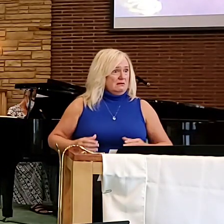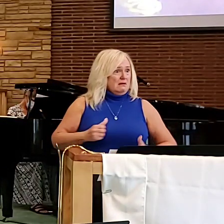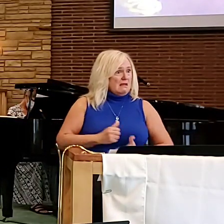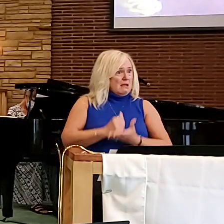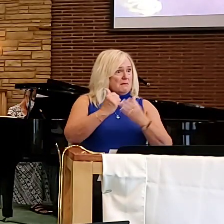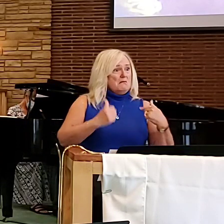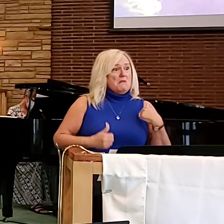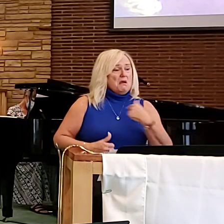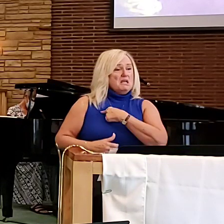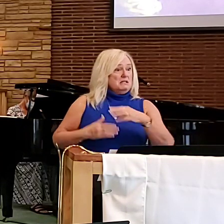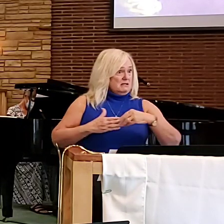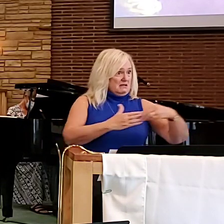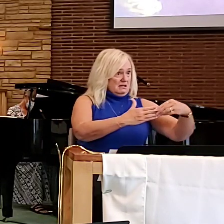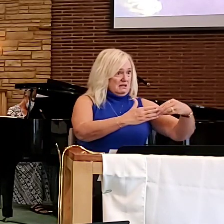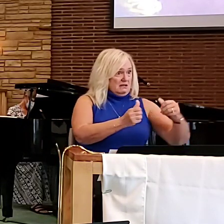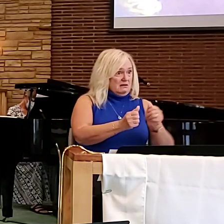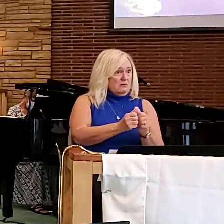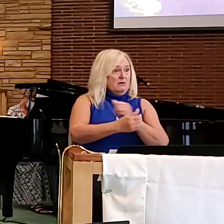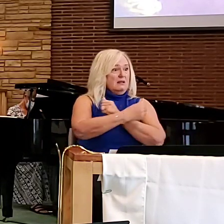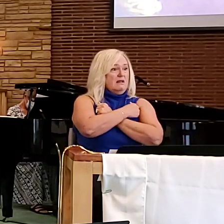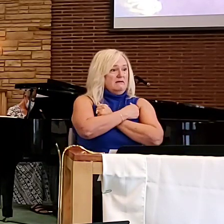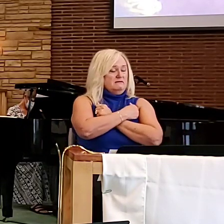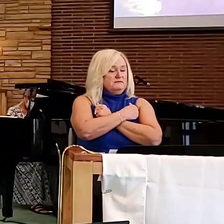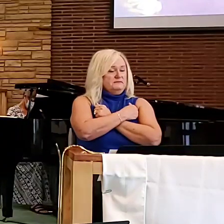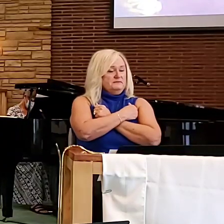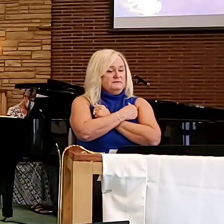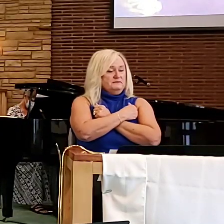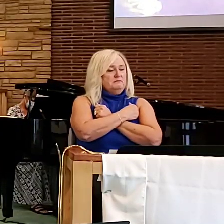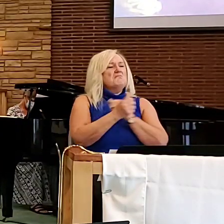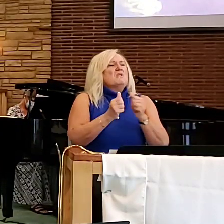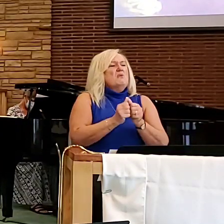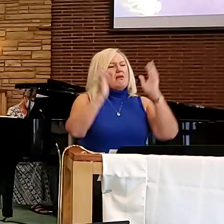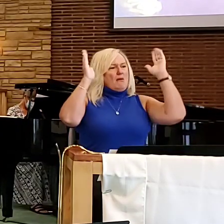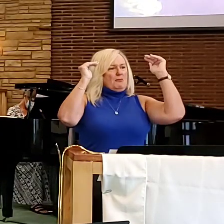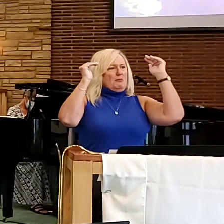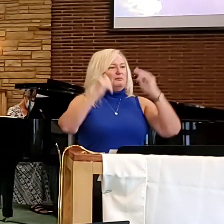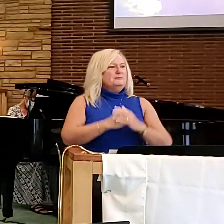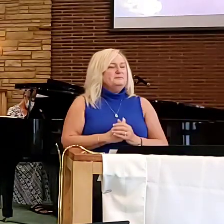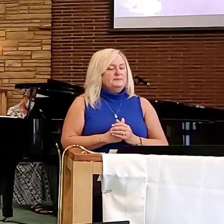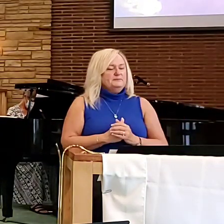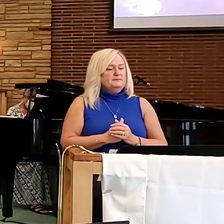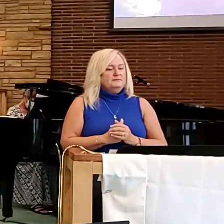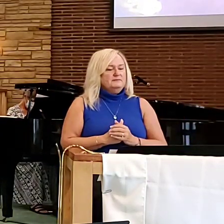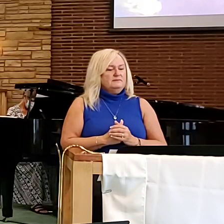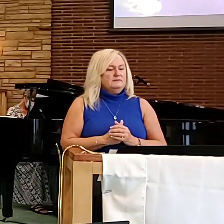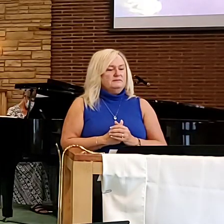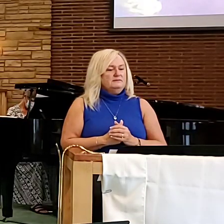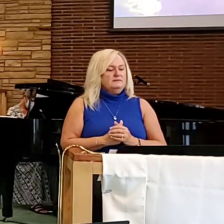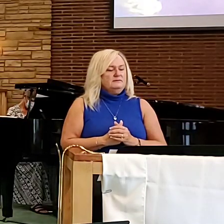lead with love, with hope,